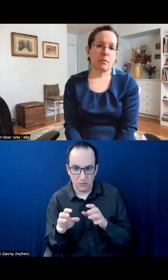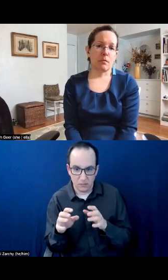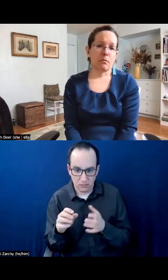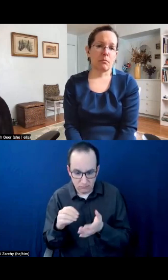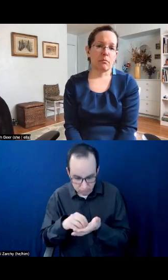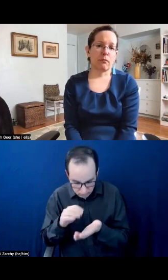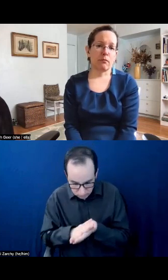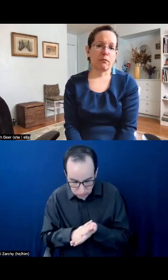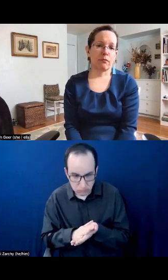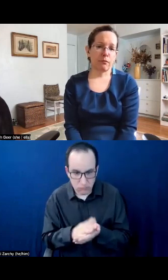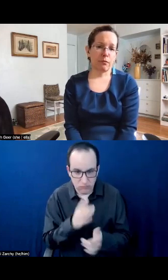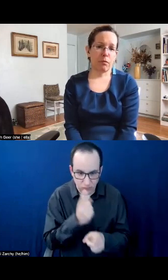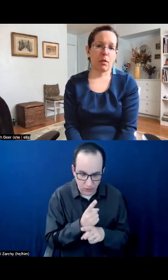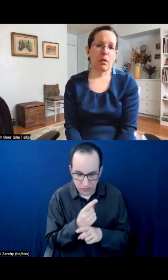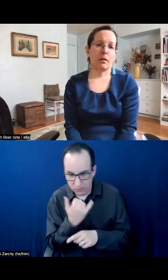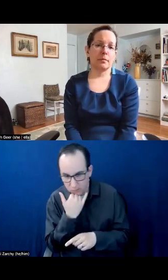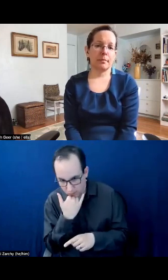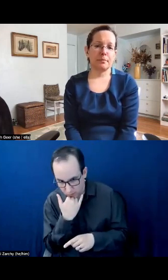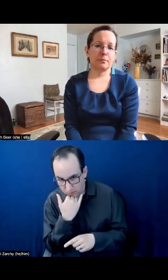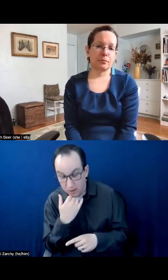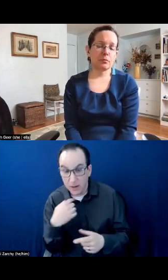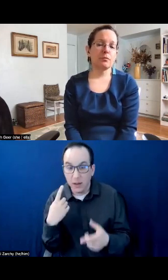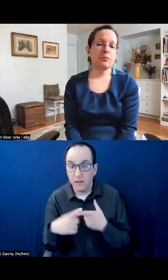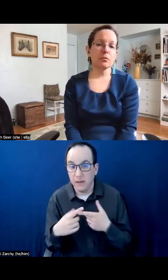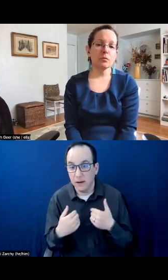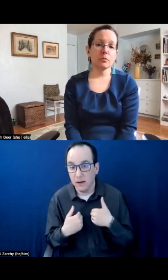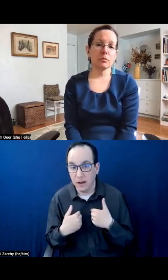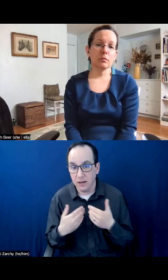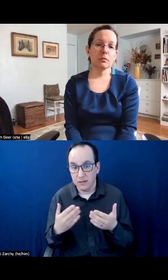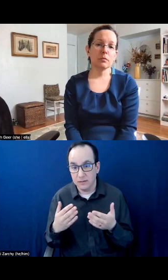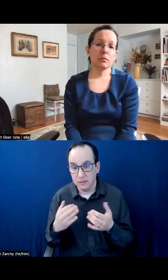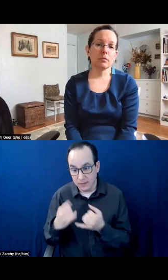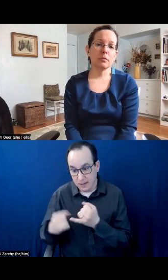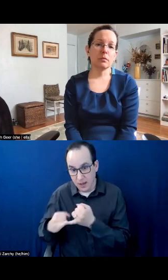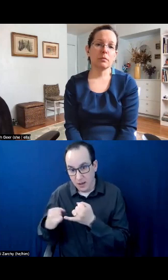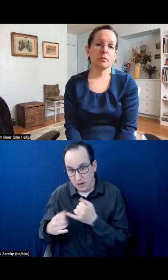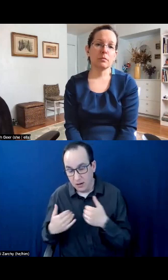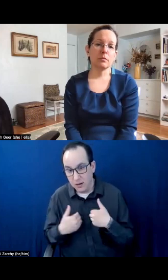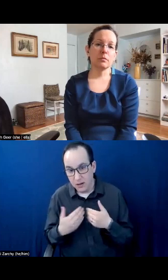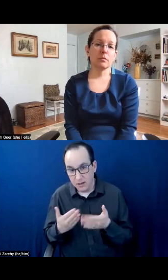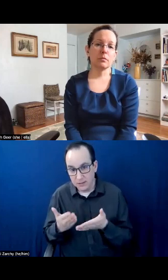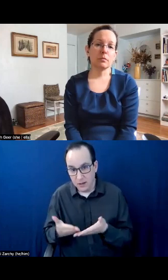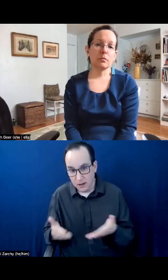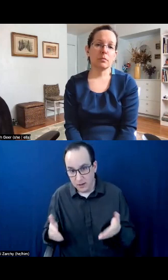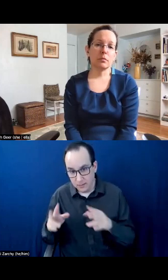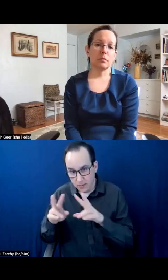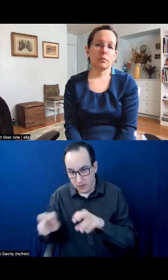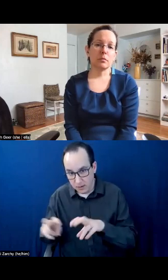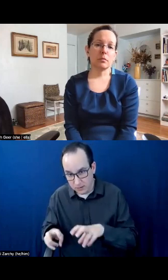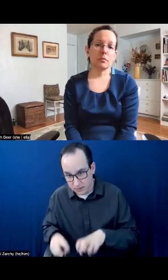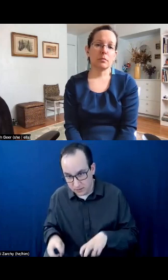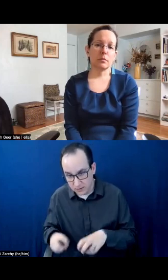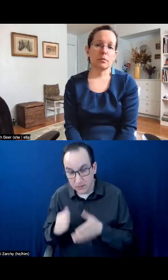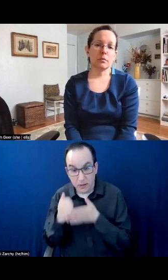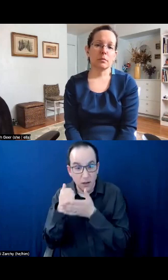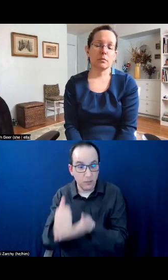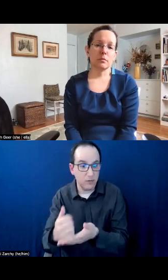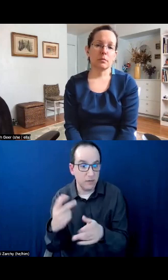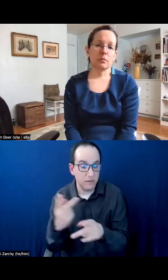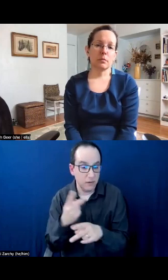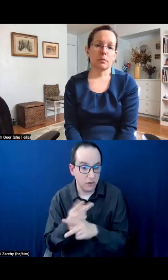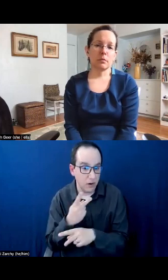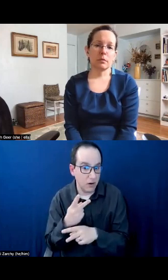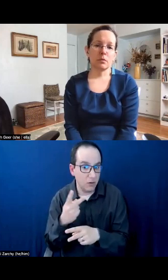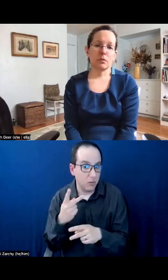watched. So then you can document if they were right or wrong. And then at the end,